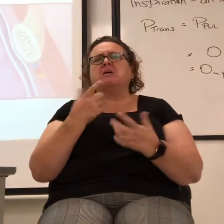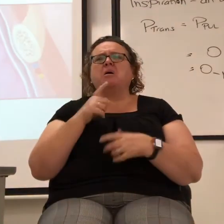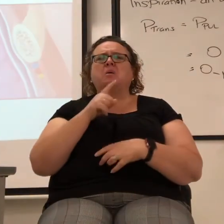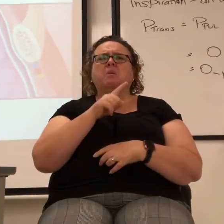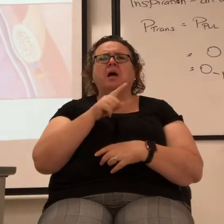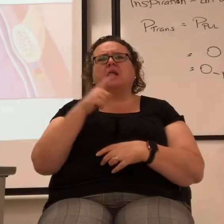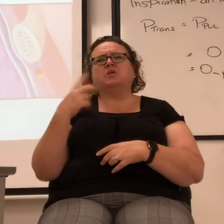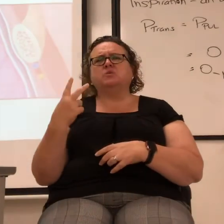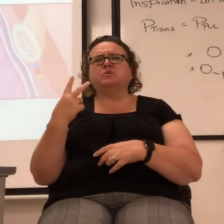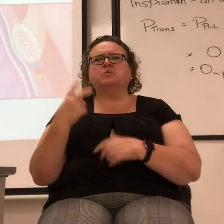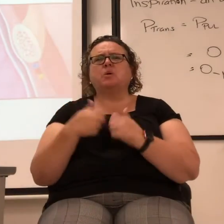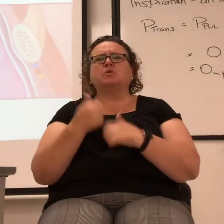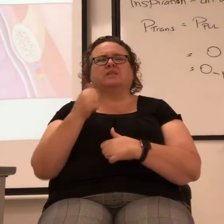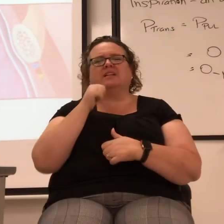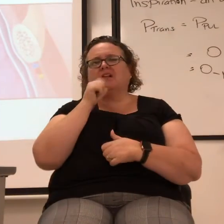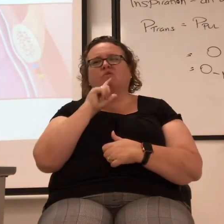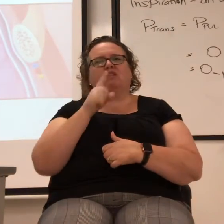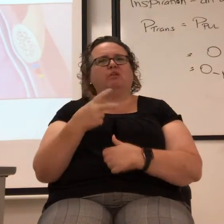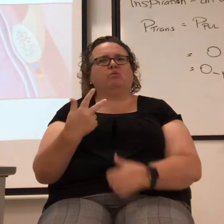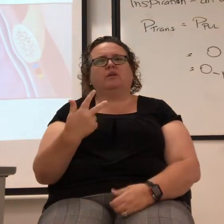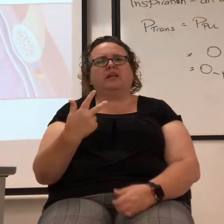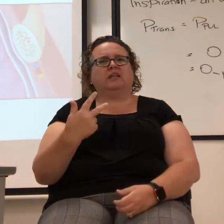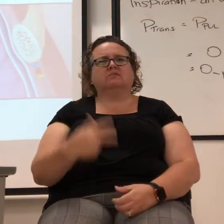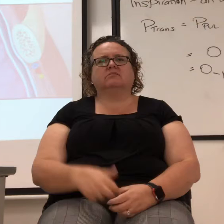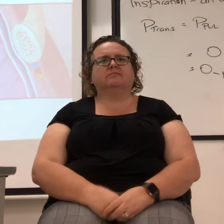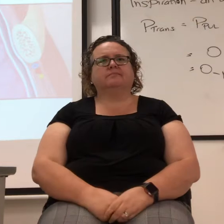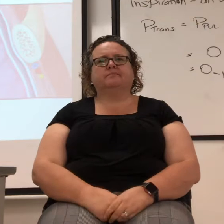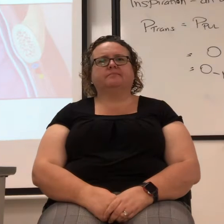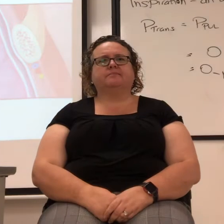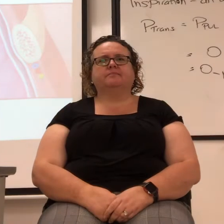1 and 2 mostly, not so much 3.